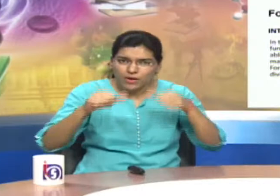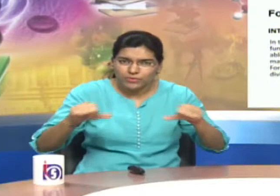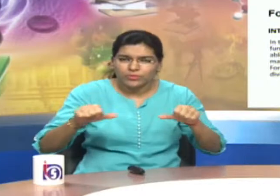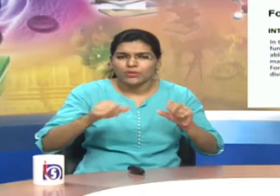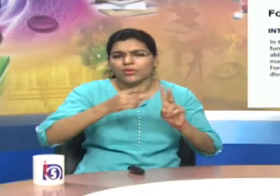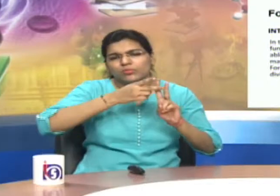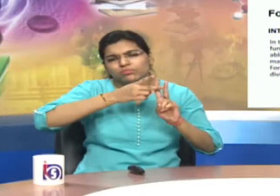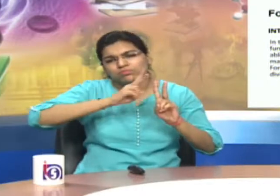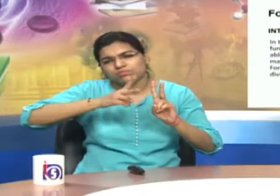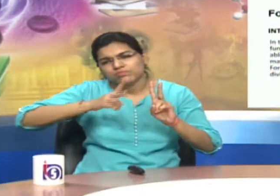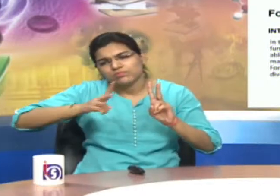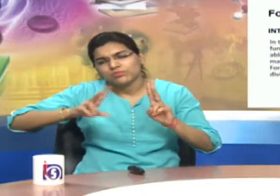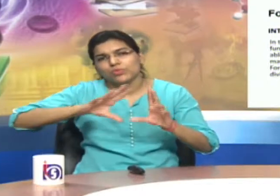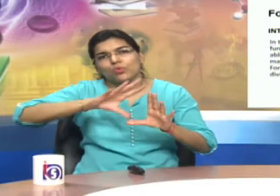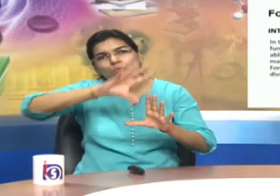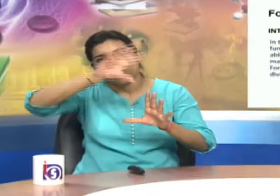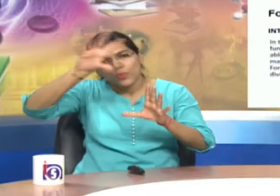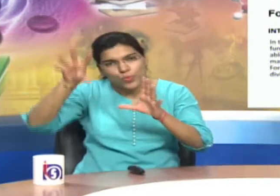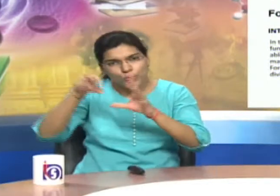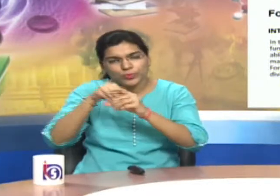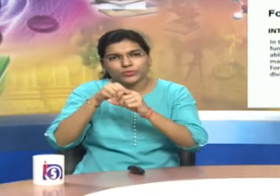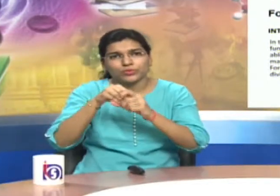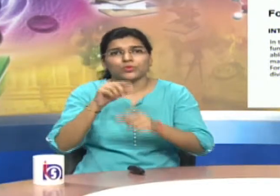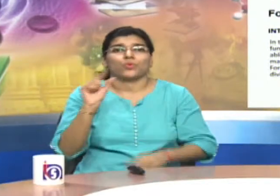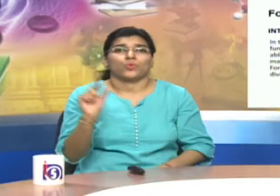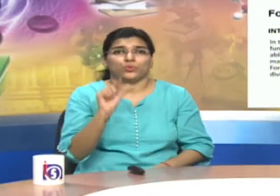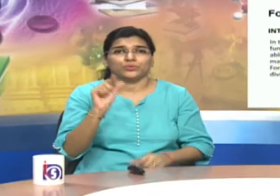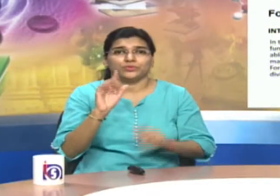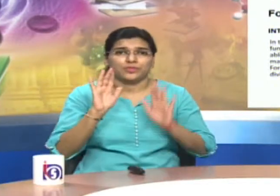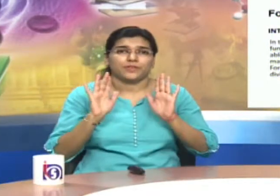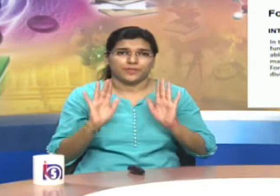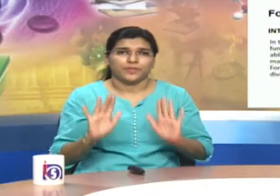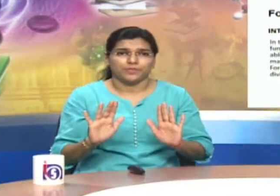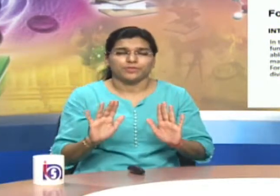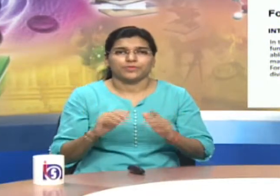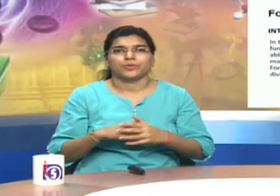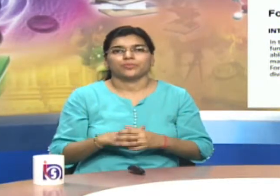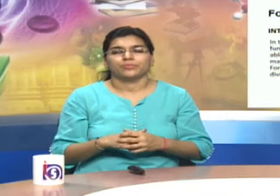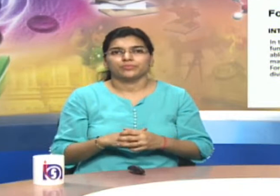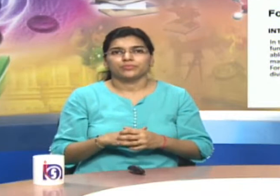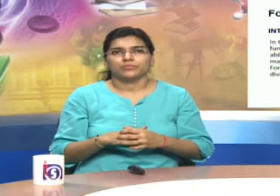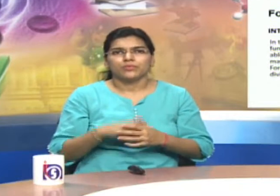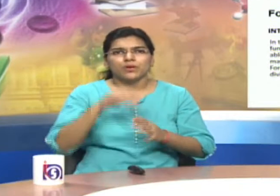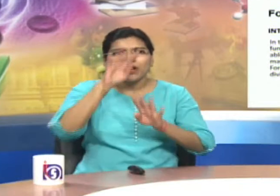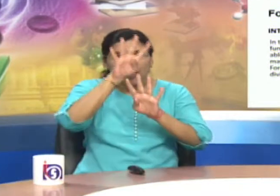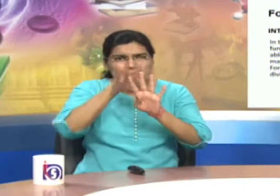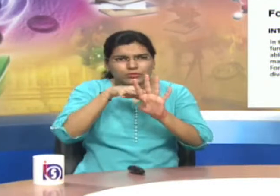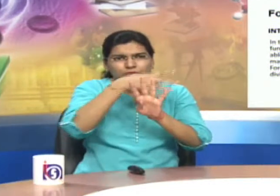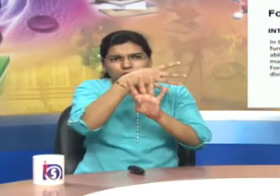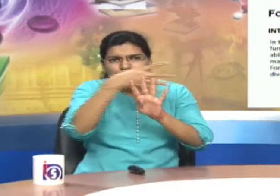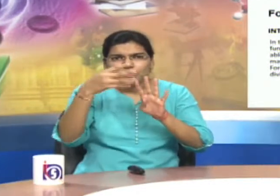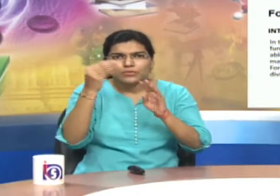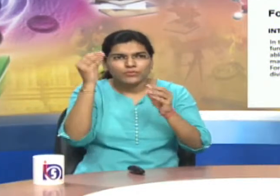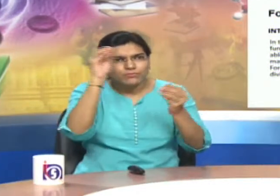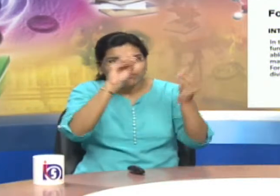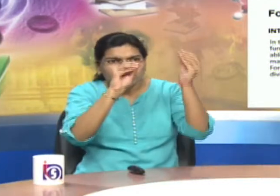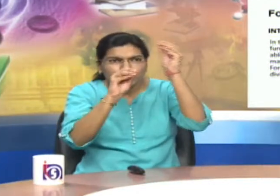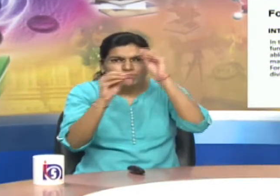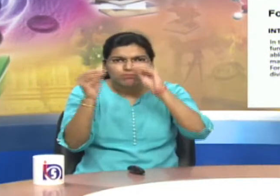percentage, averages. All these formulas, functions and charts are useful while doing mathematical